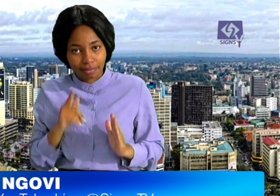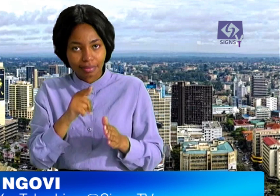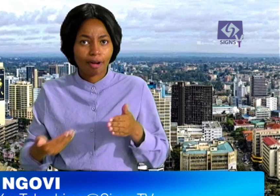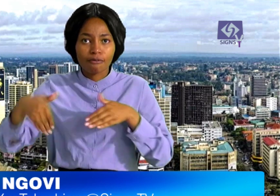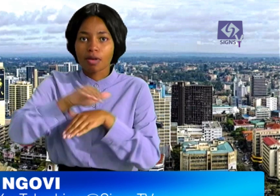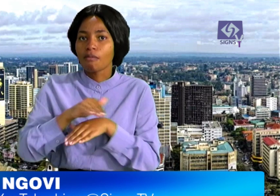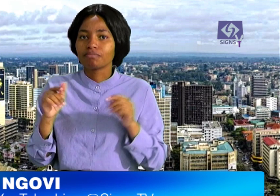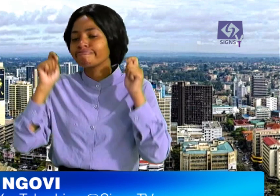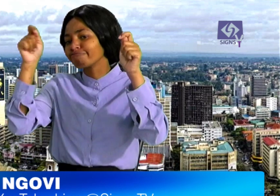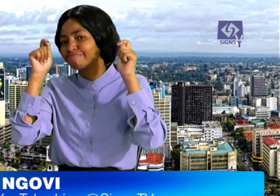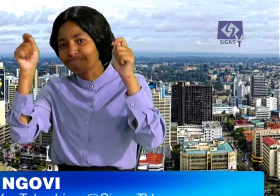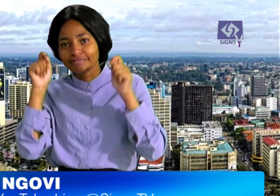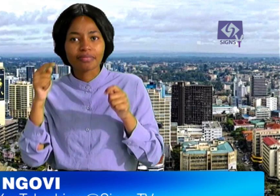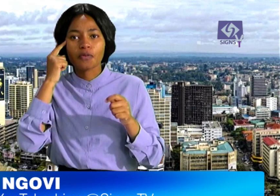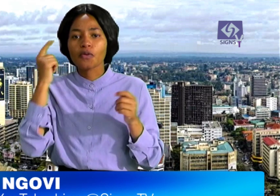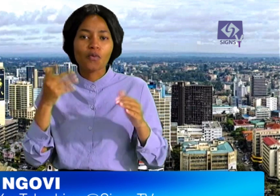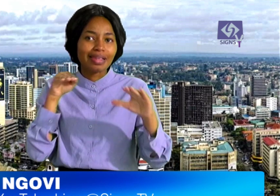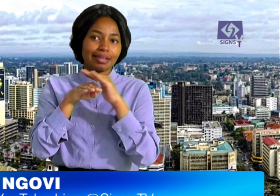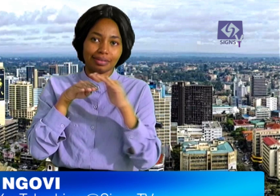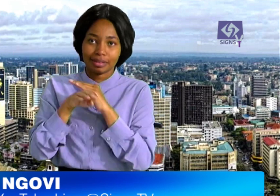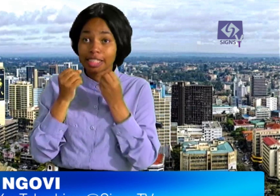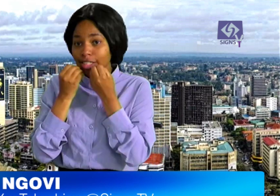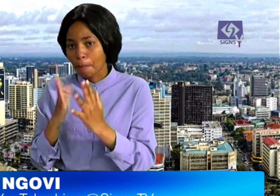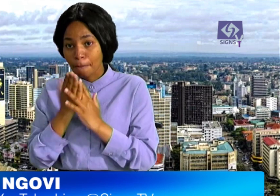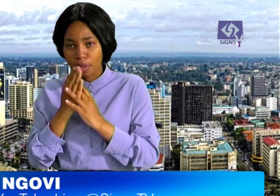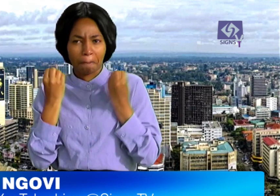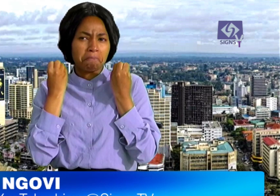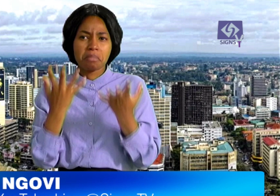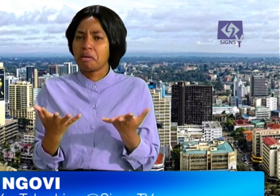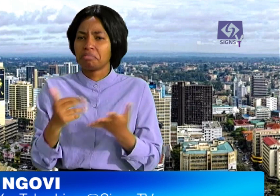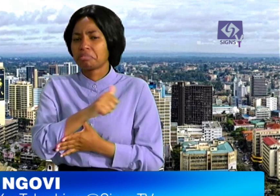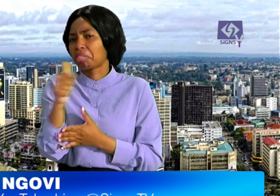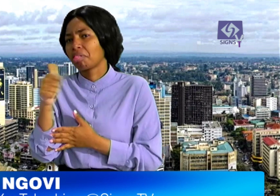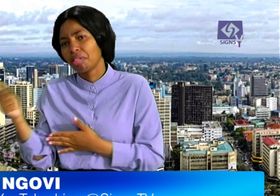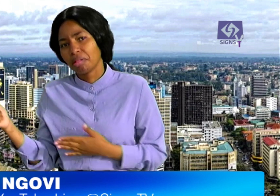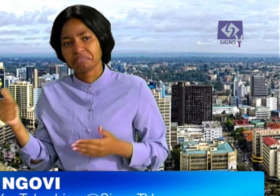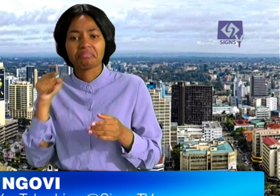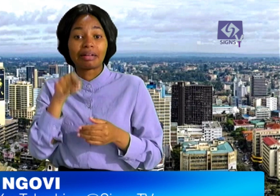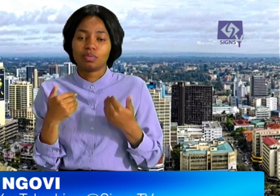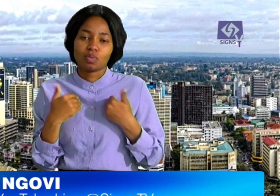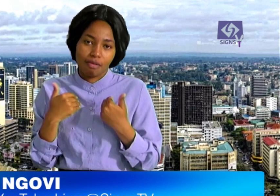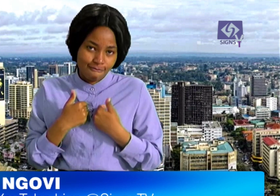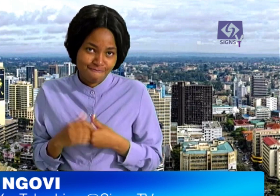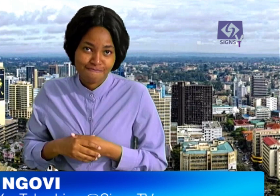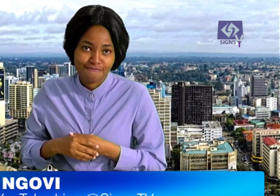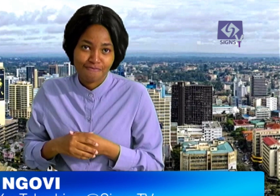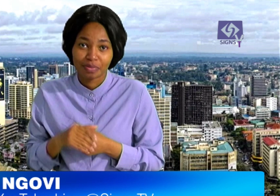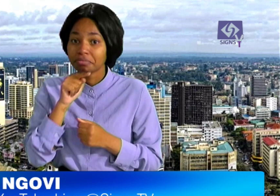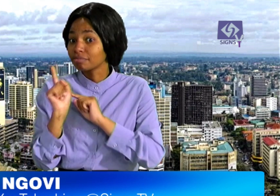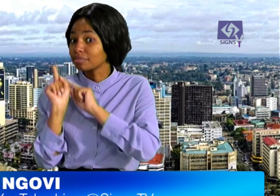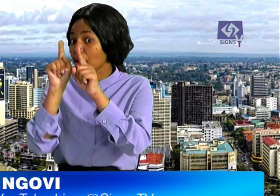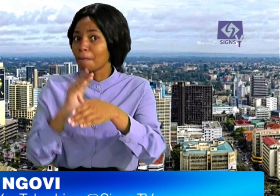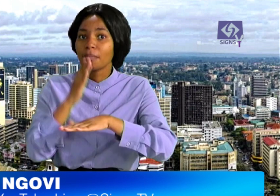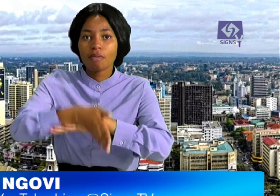press freedom, safety for all journalists covering demos, and unrestricted access to information, among